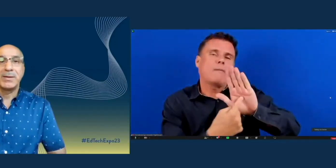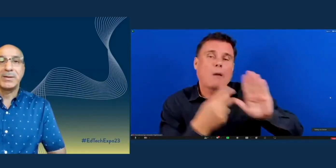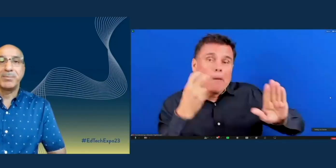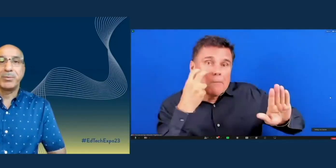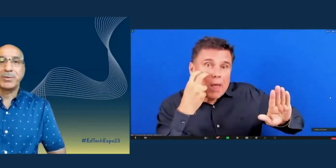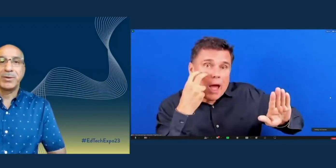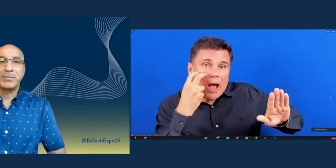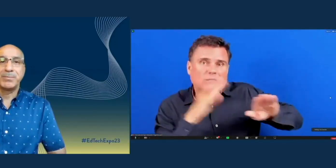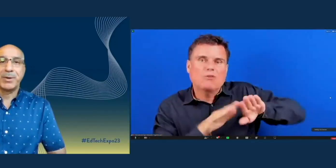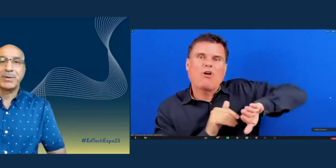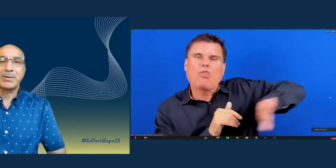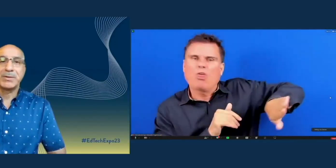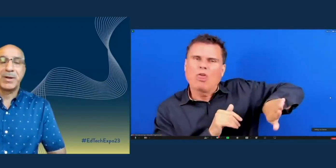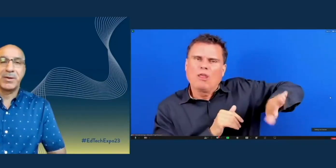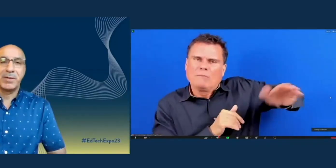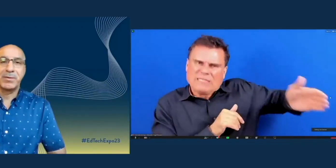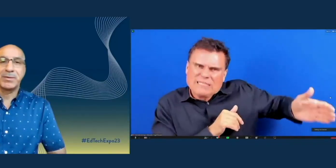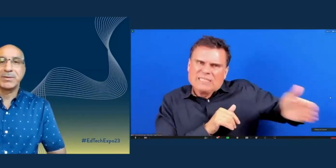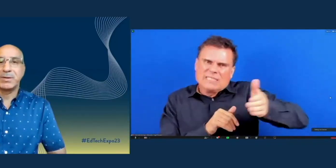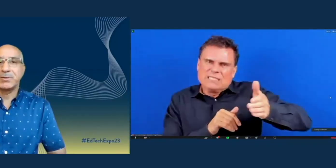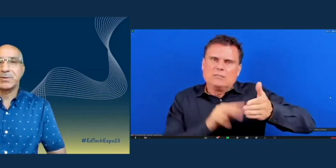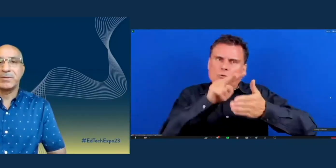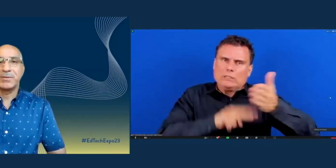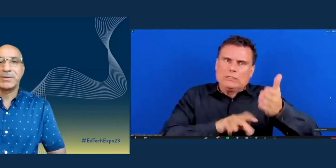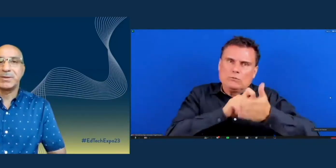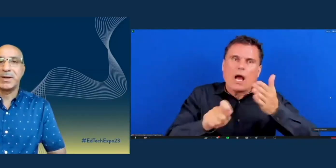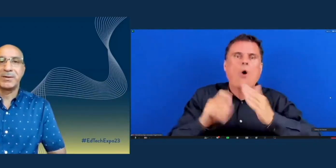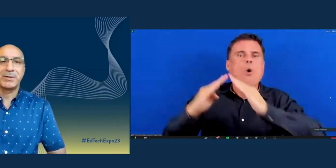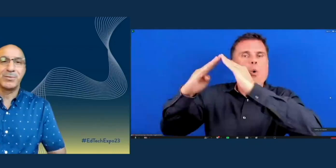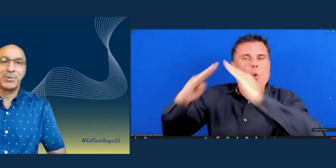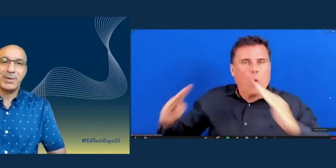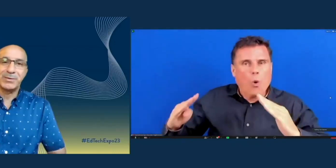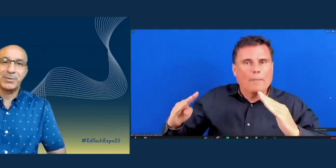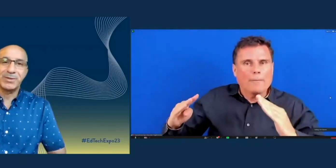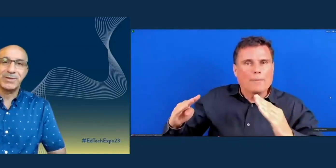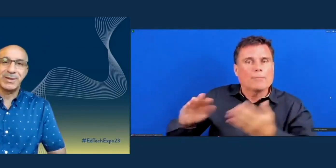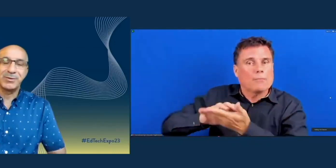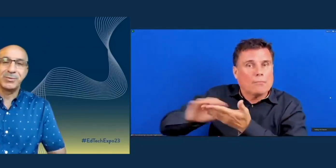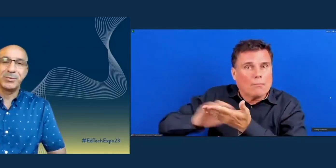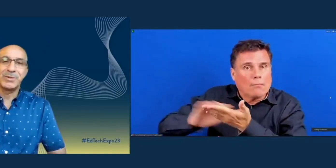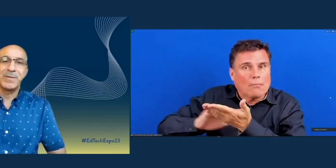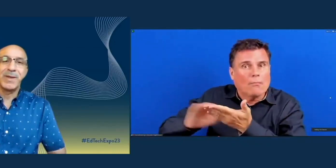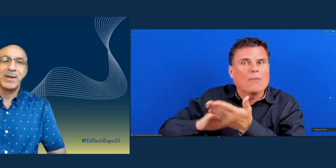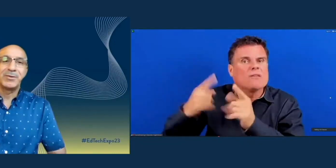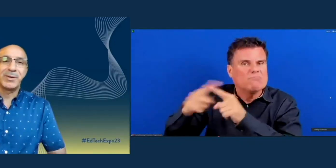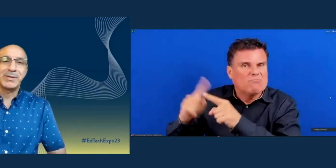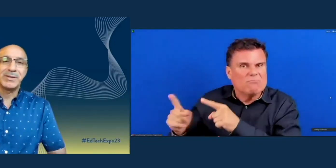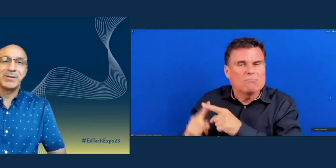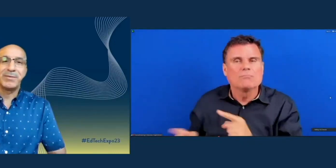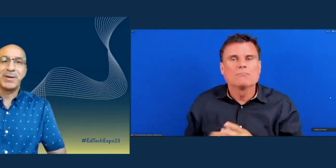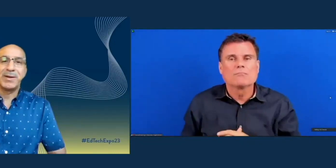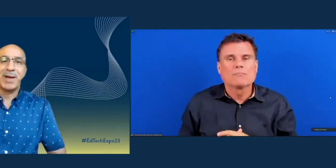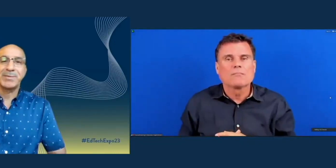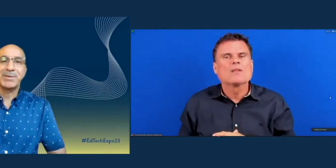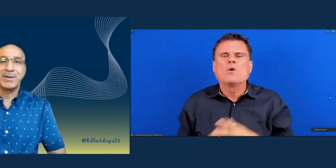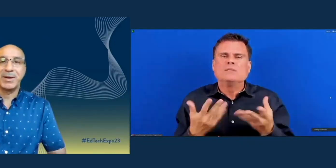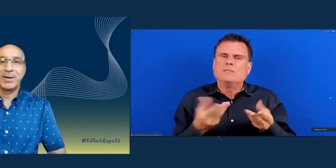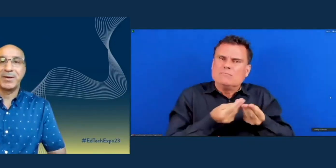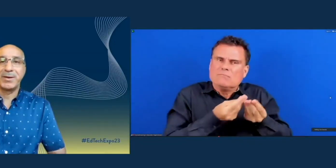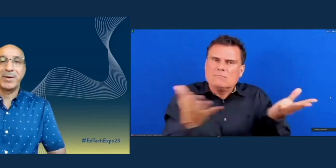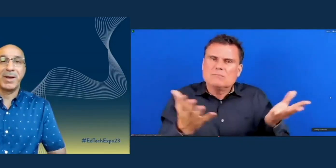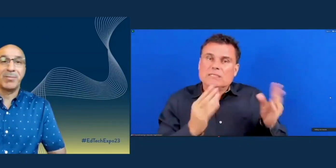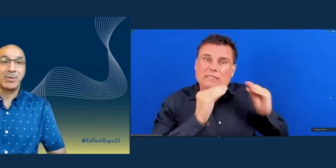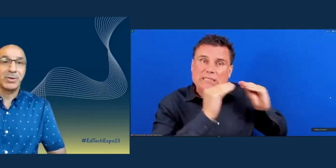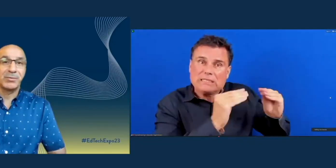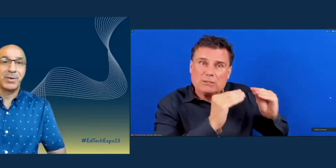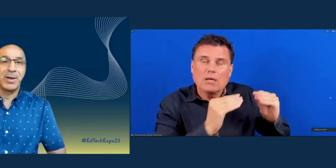and supported parents, caregivers, teachers, and facilitators with resources and tools to assist in filling gaps in early